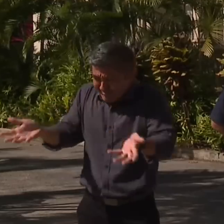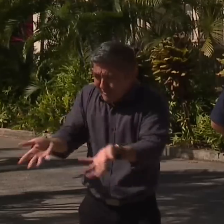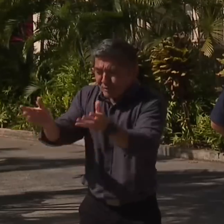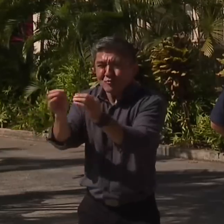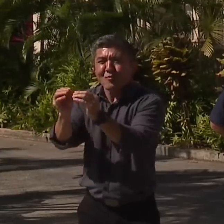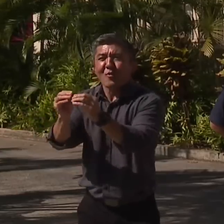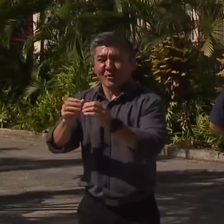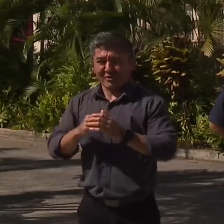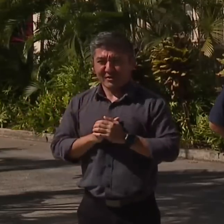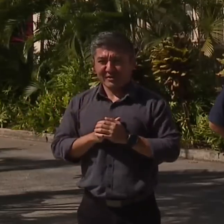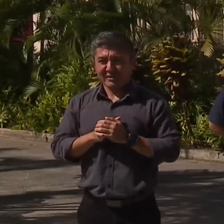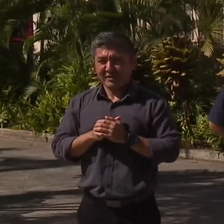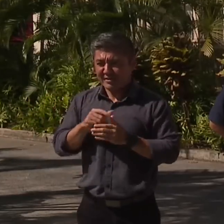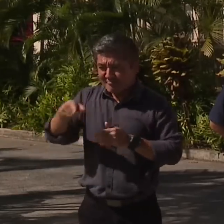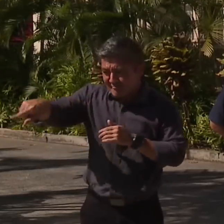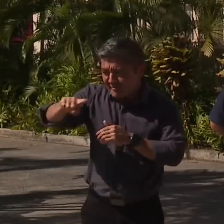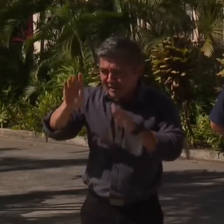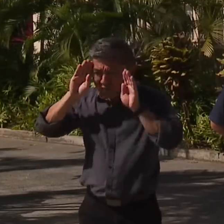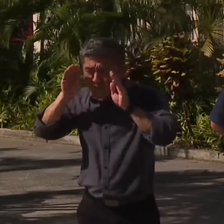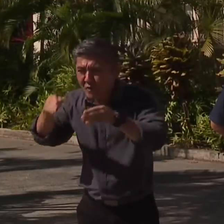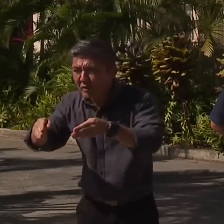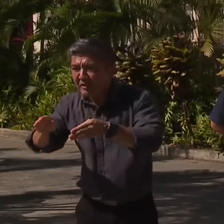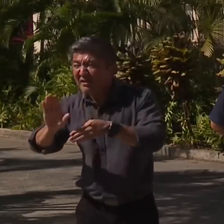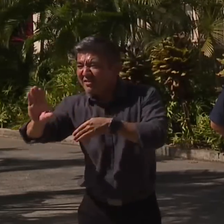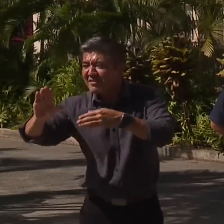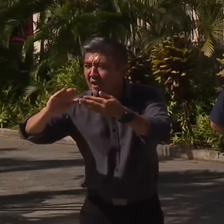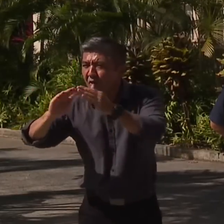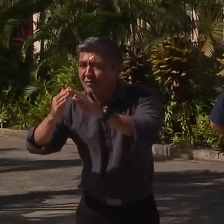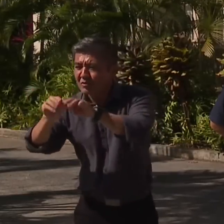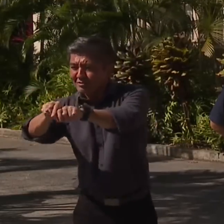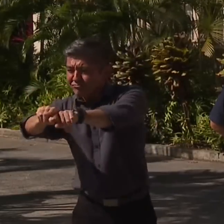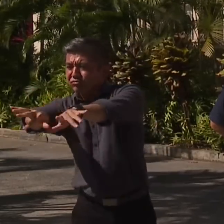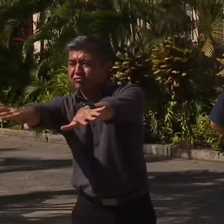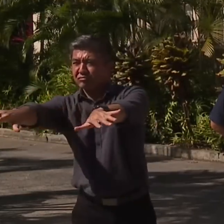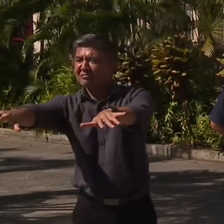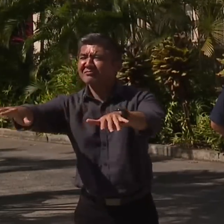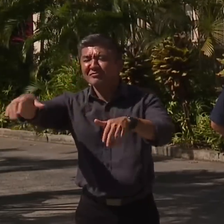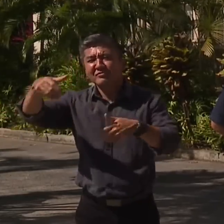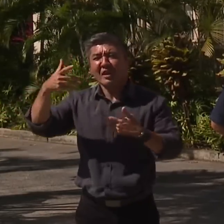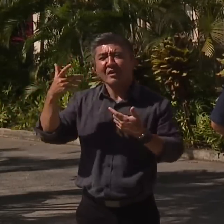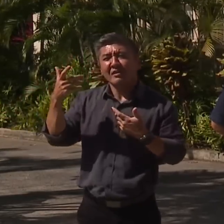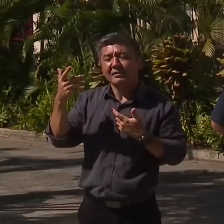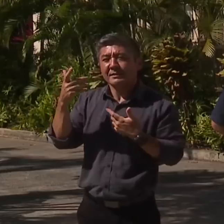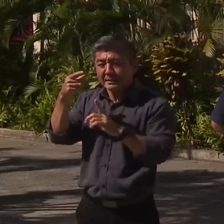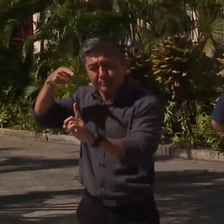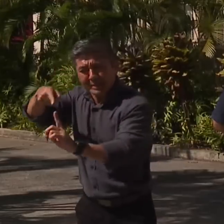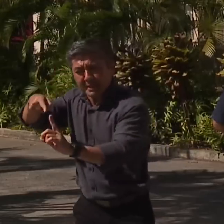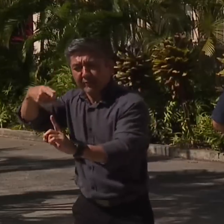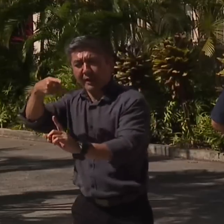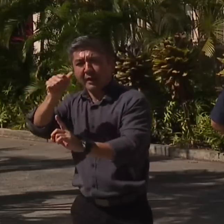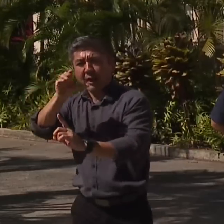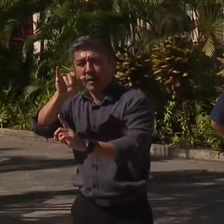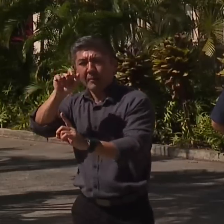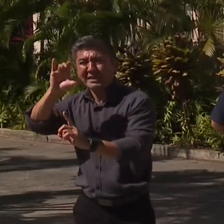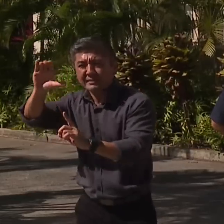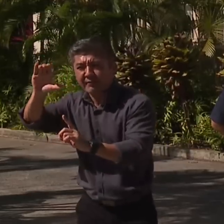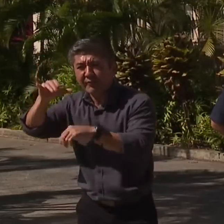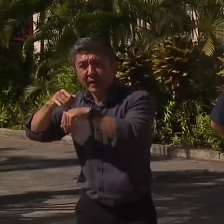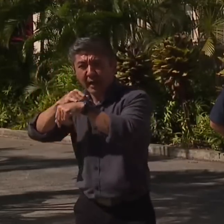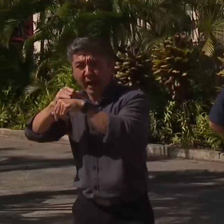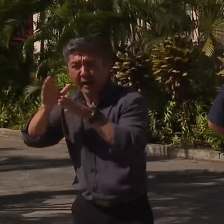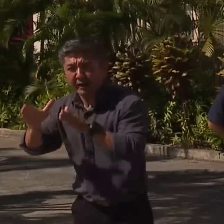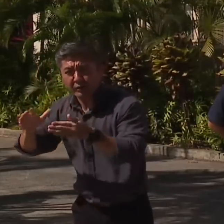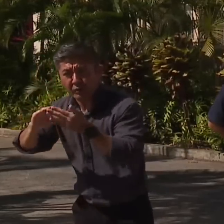focus on the spiking cases in certain communities, like we talked about the Pacific Islander community, the Filipino American